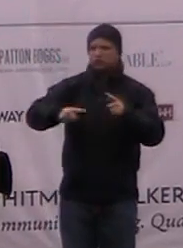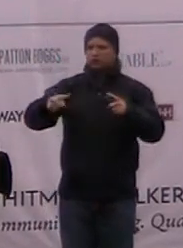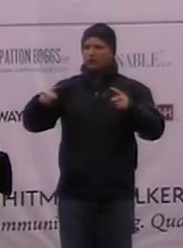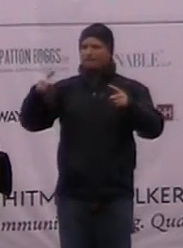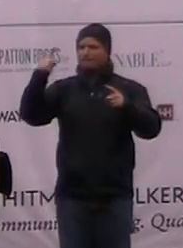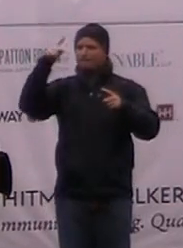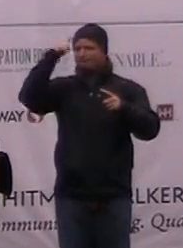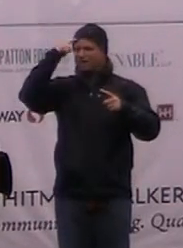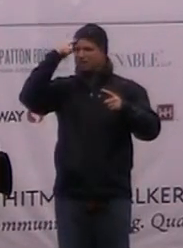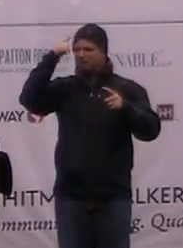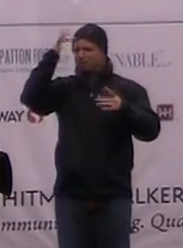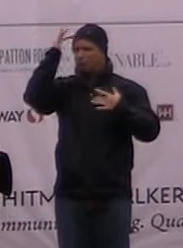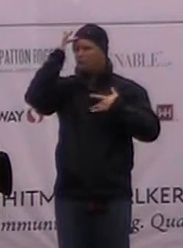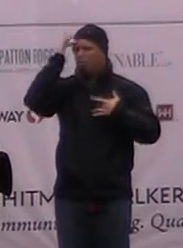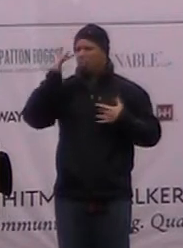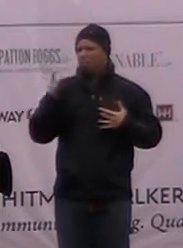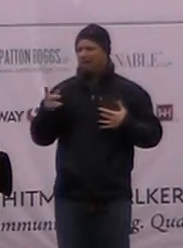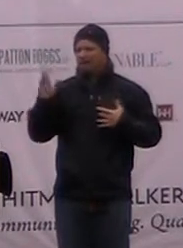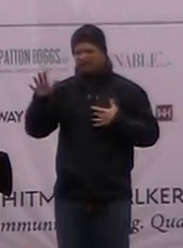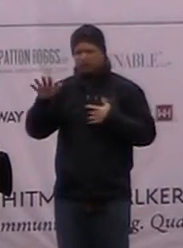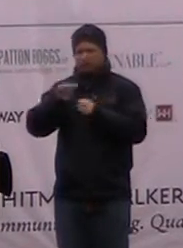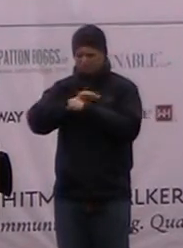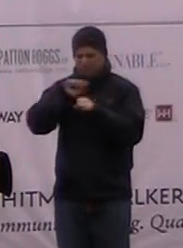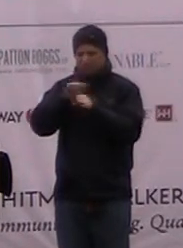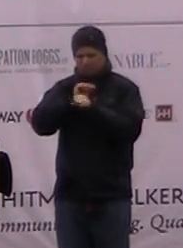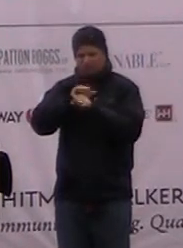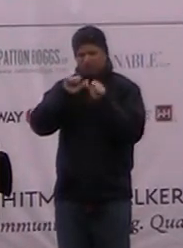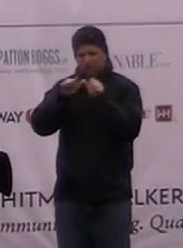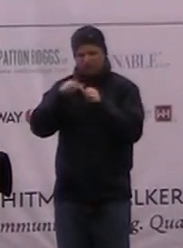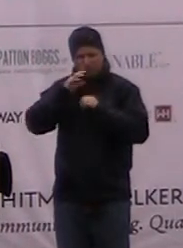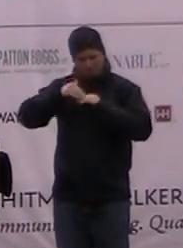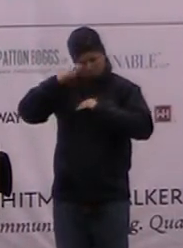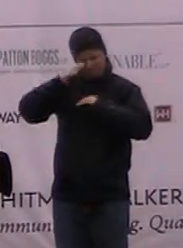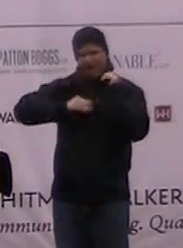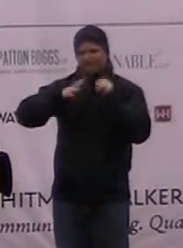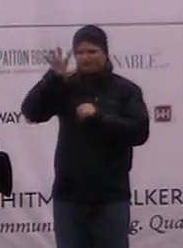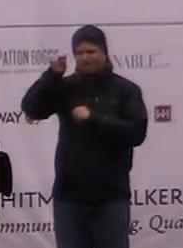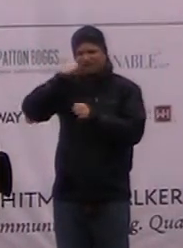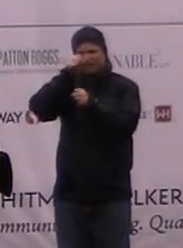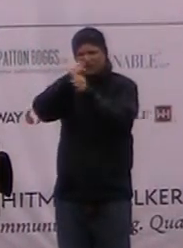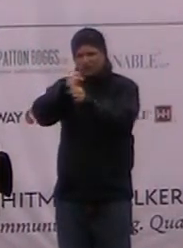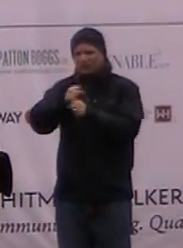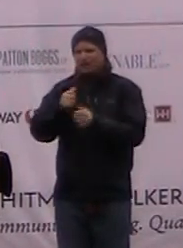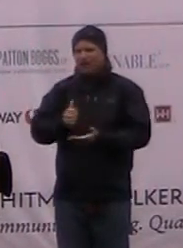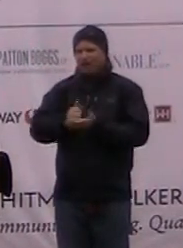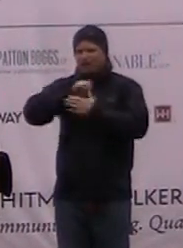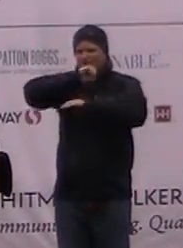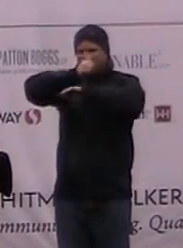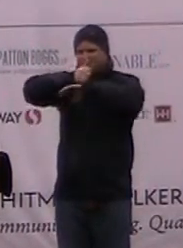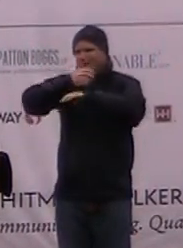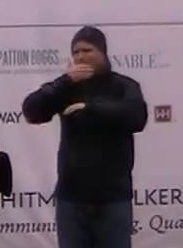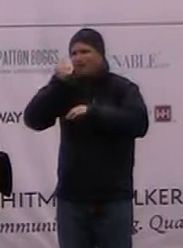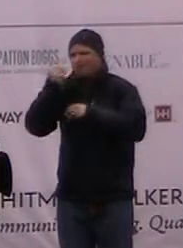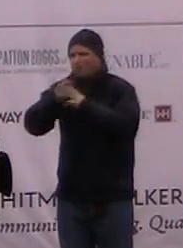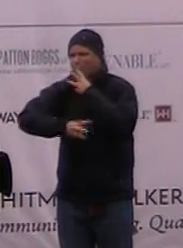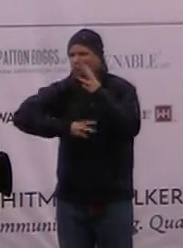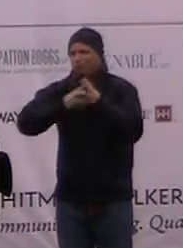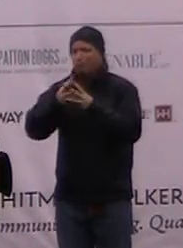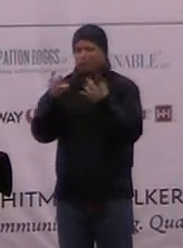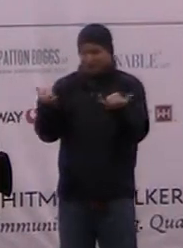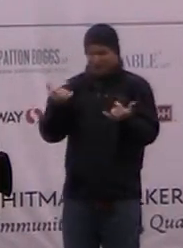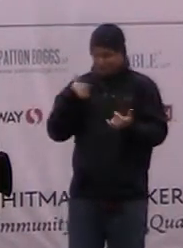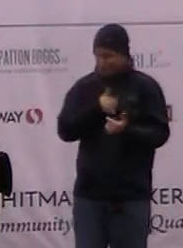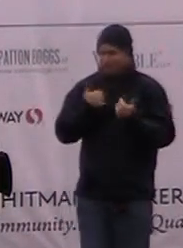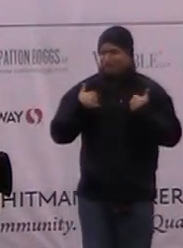ill. His tireless work for more than 50 years has helped to create the better world we live in